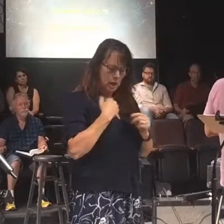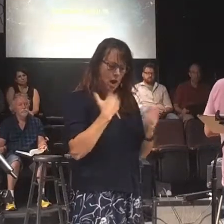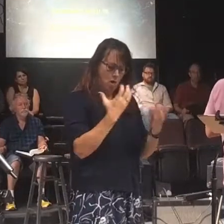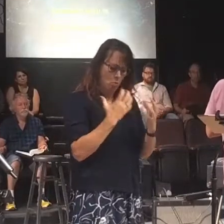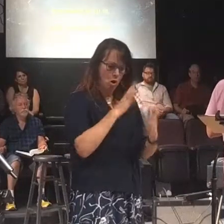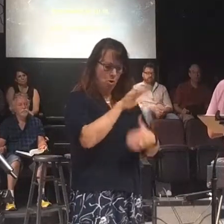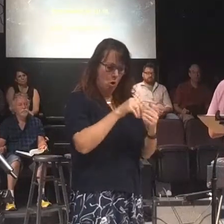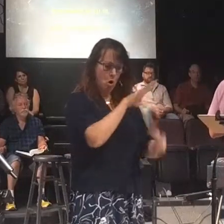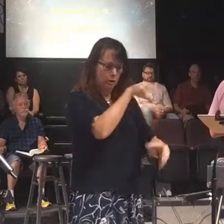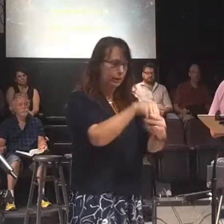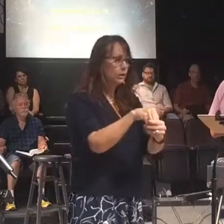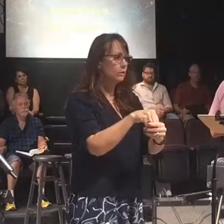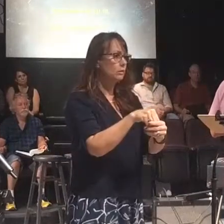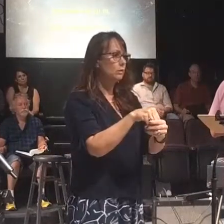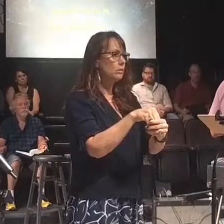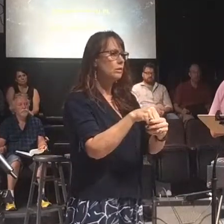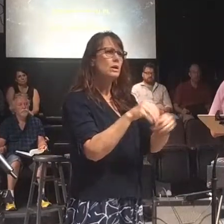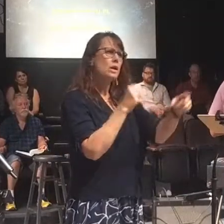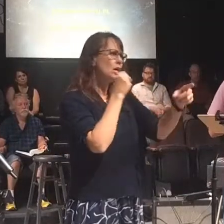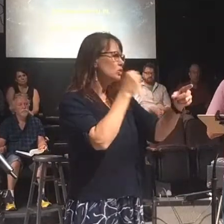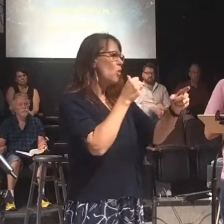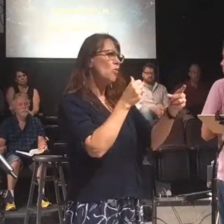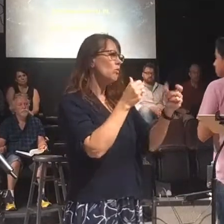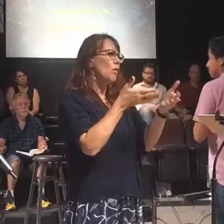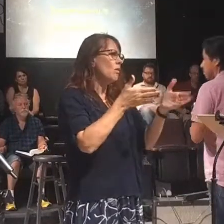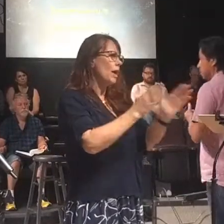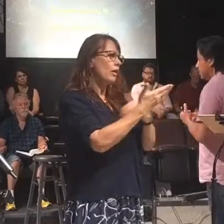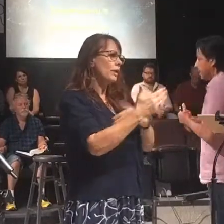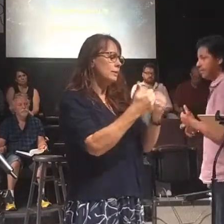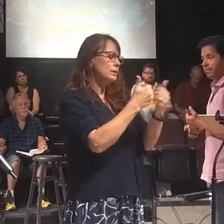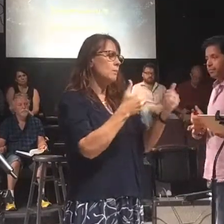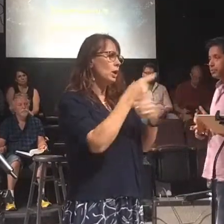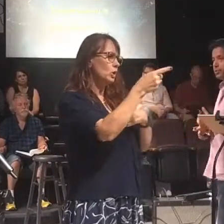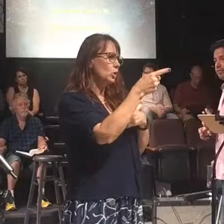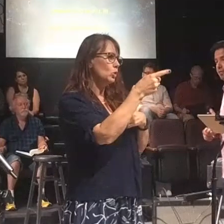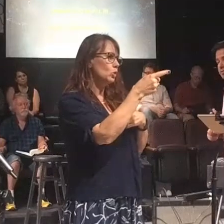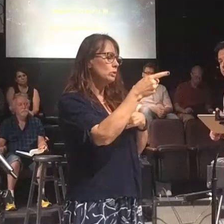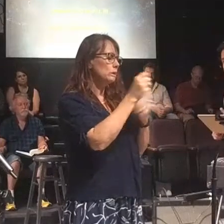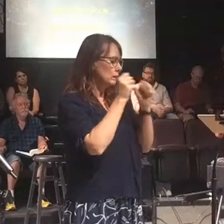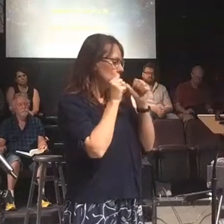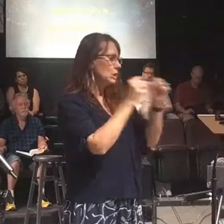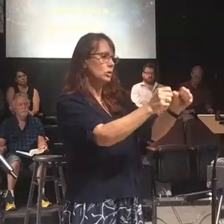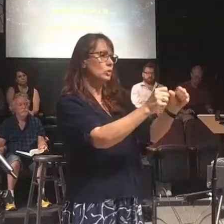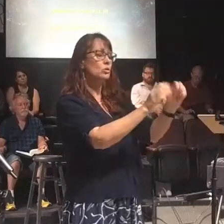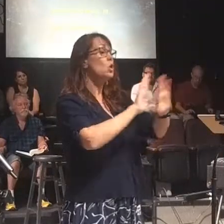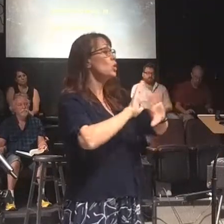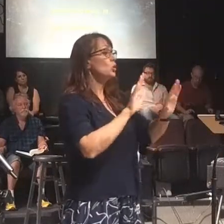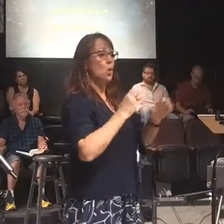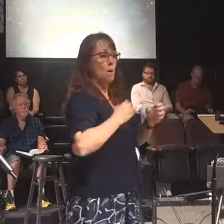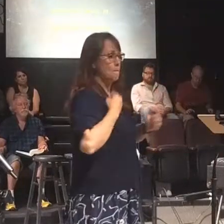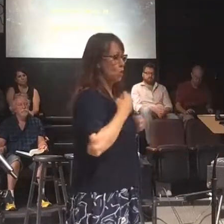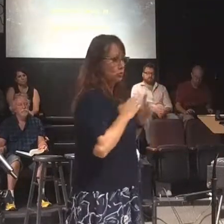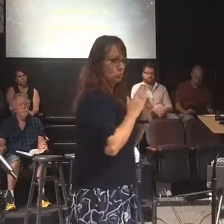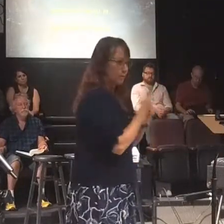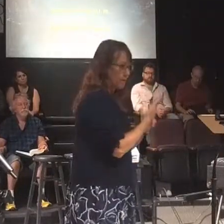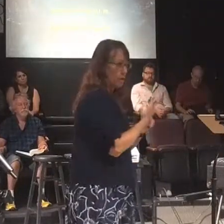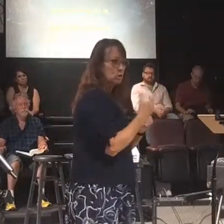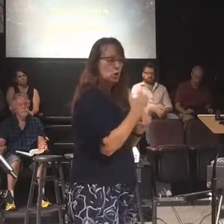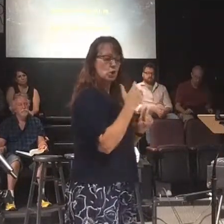to stay. Right? Don't do it. Don't have emotional affairs. Don't think about emotional